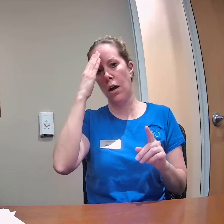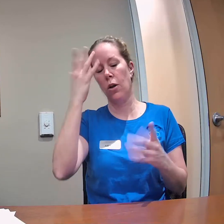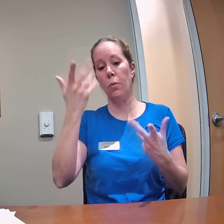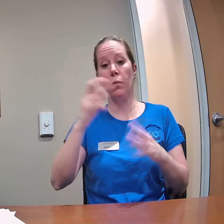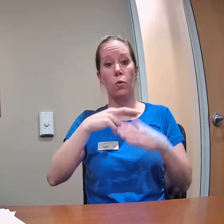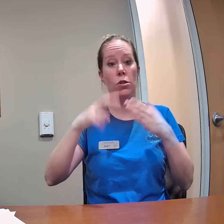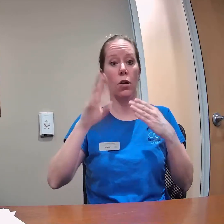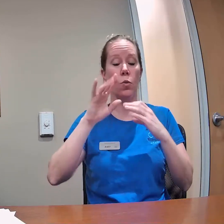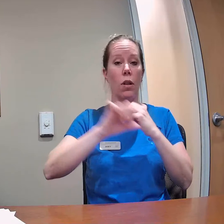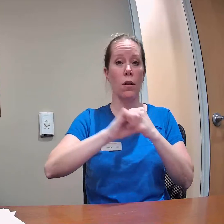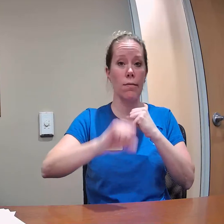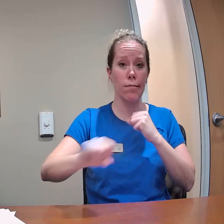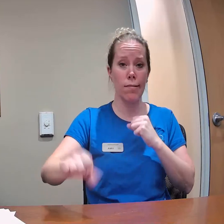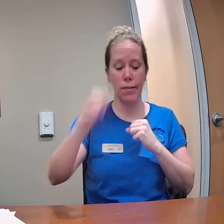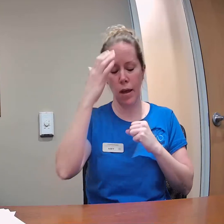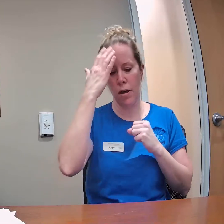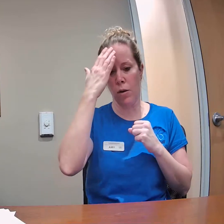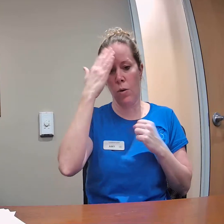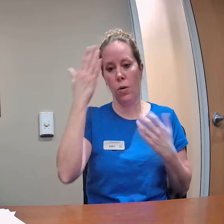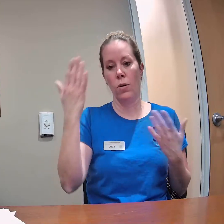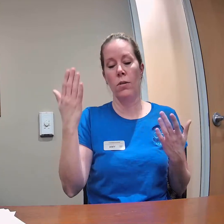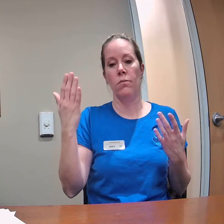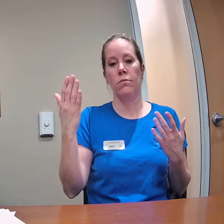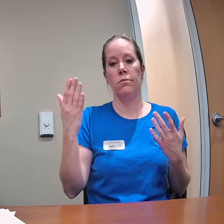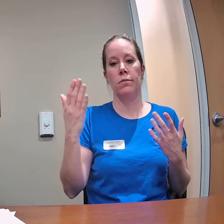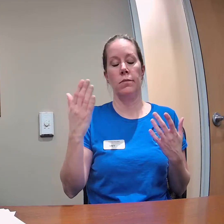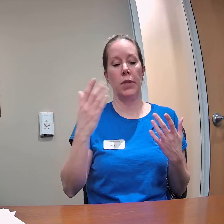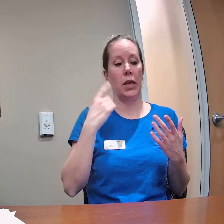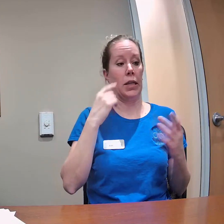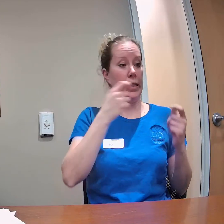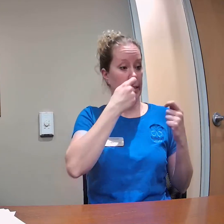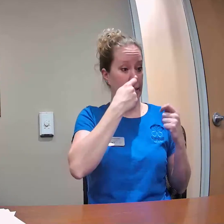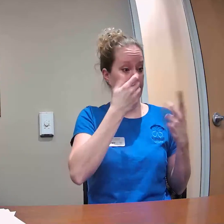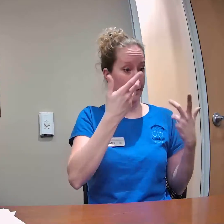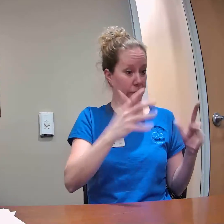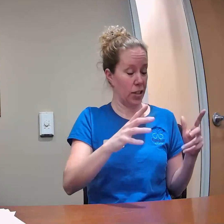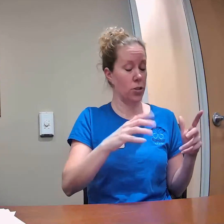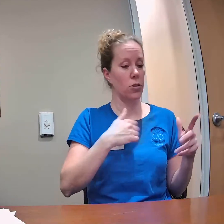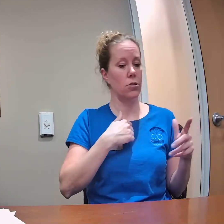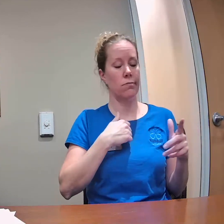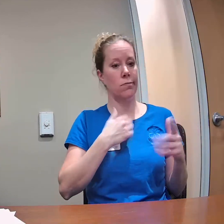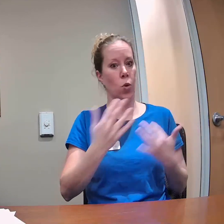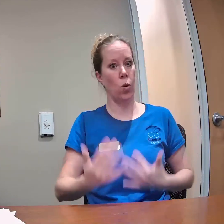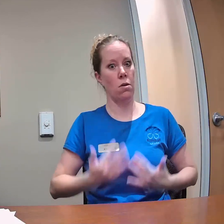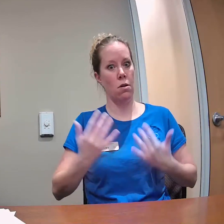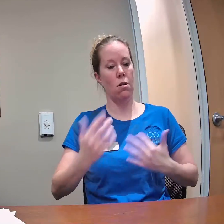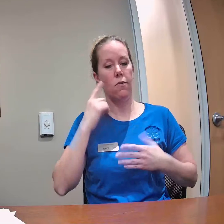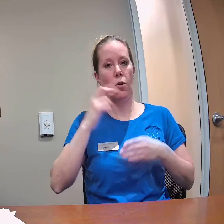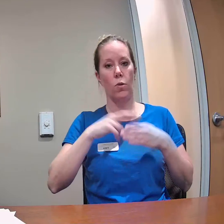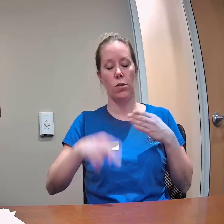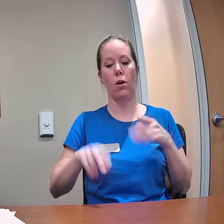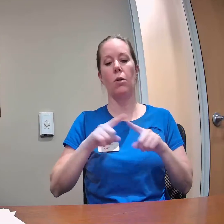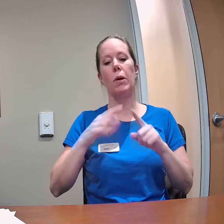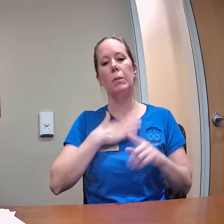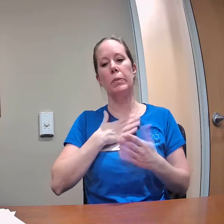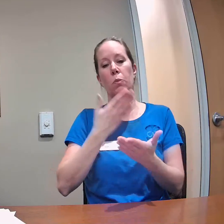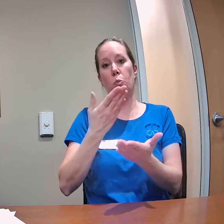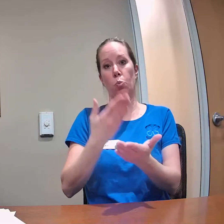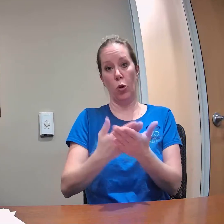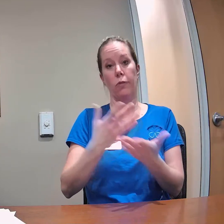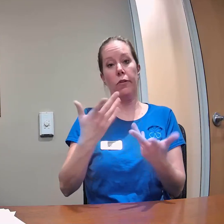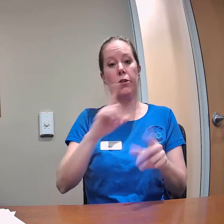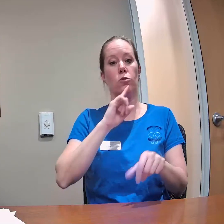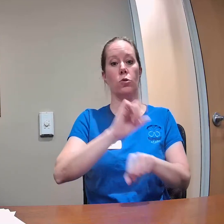away, because sometimes it seems that people's results go missing or whatever. So prove to us that you've gone for the